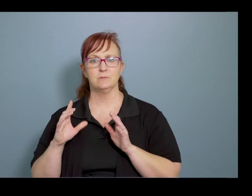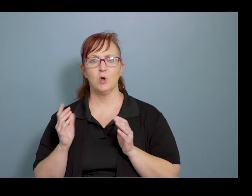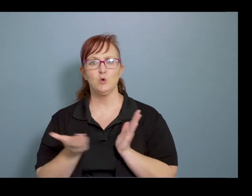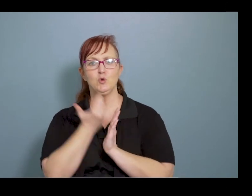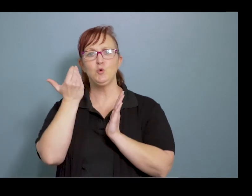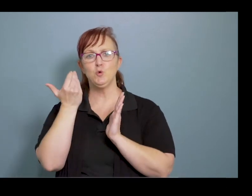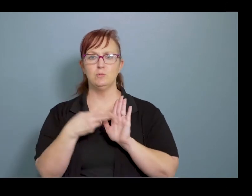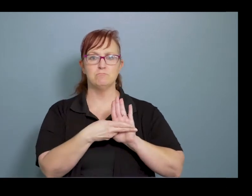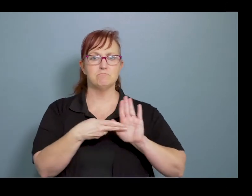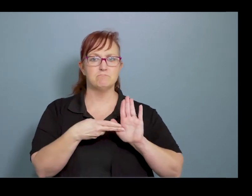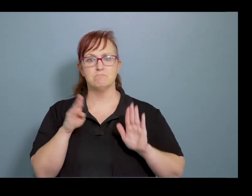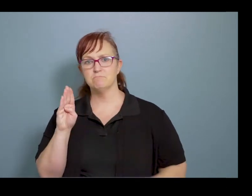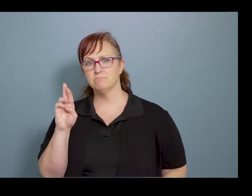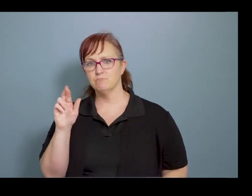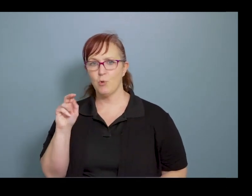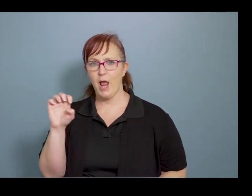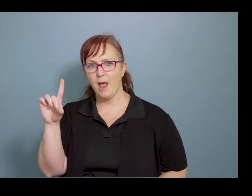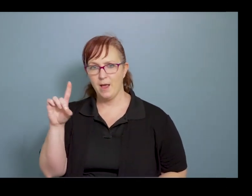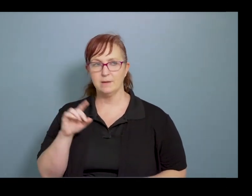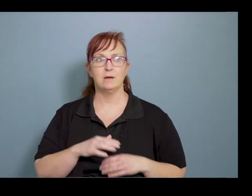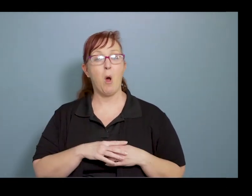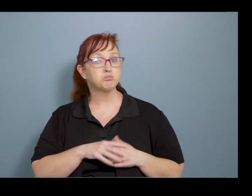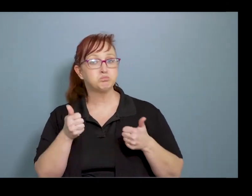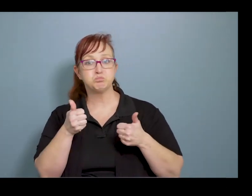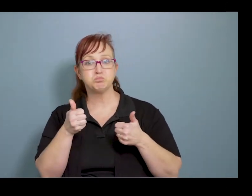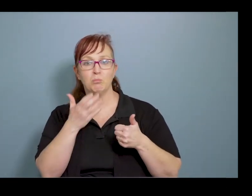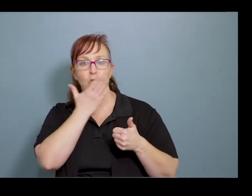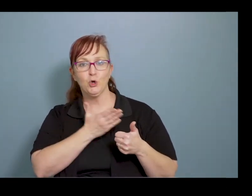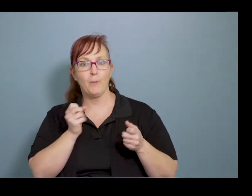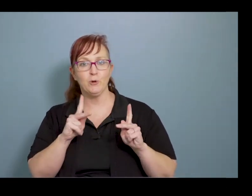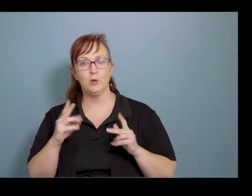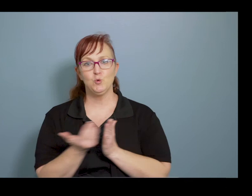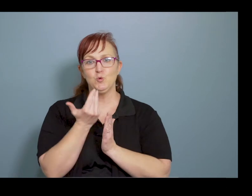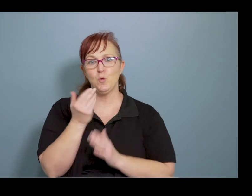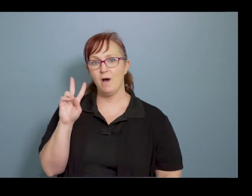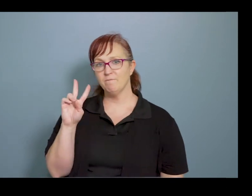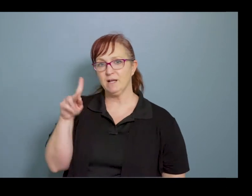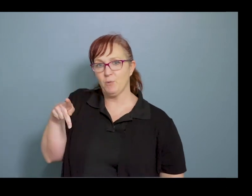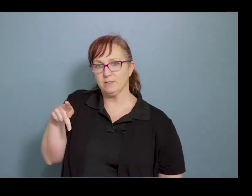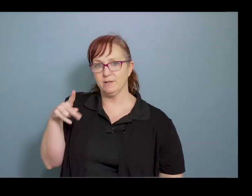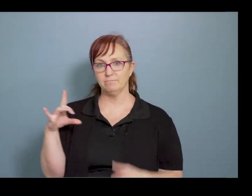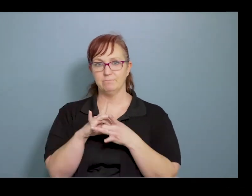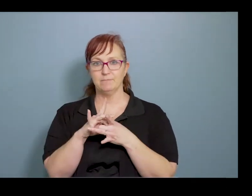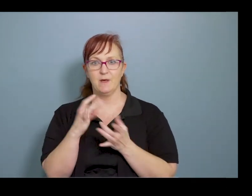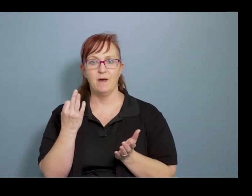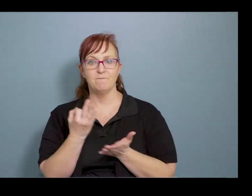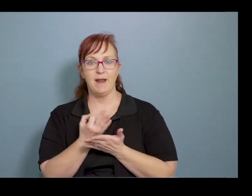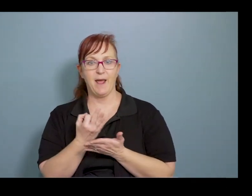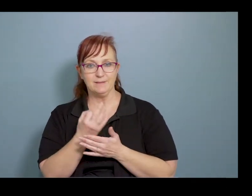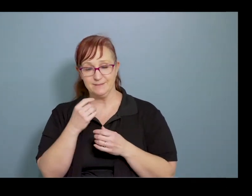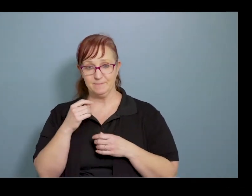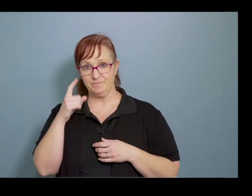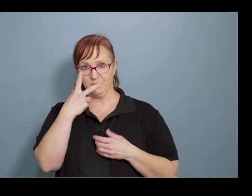the rebranding. And it gives me an opportunity to formally introduce Carl Speaker, our new Vice President for Finance, who's joined our team.